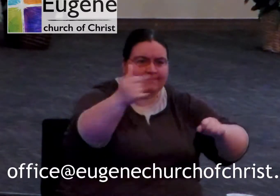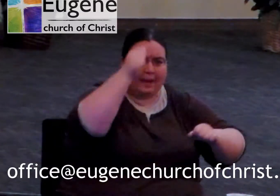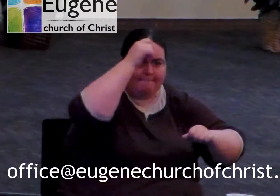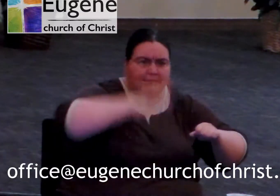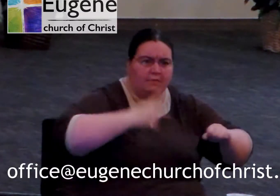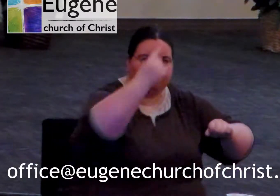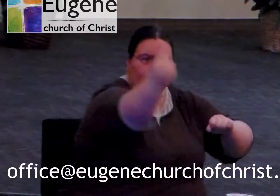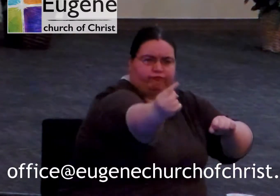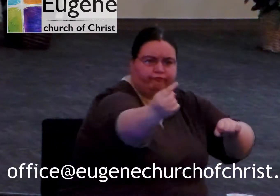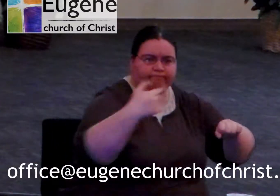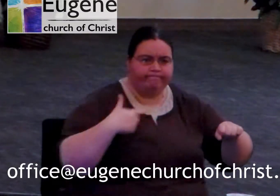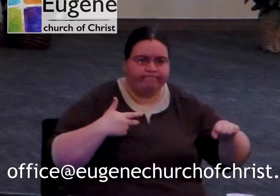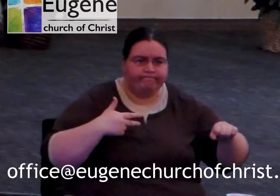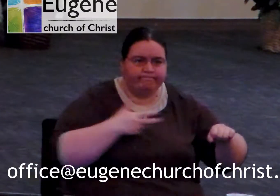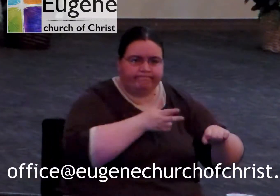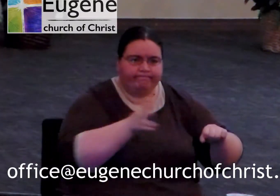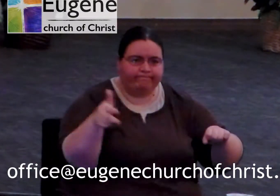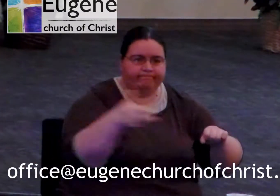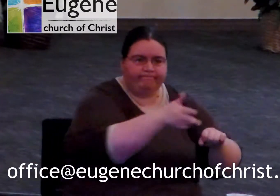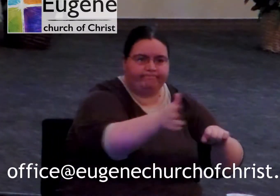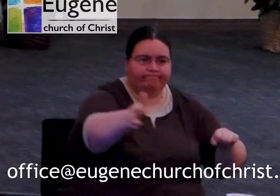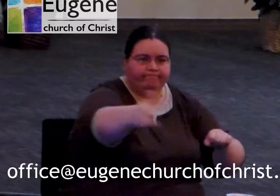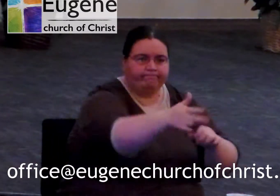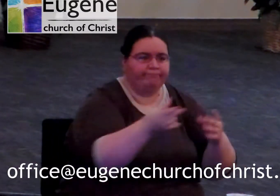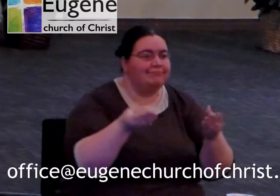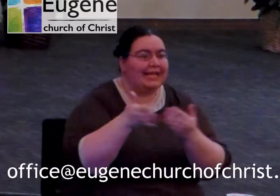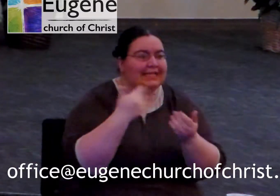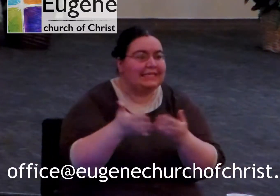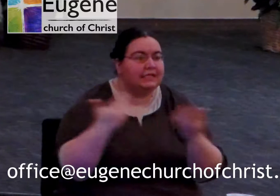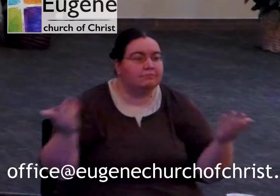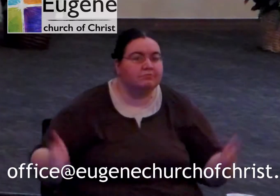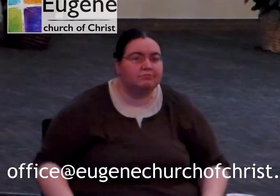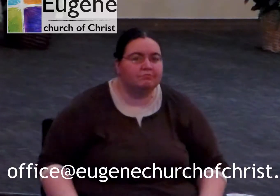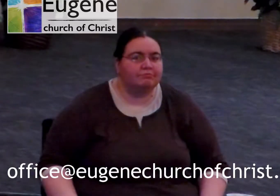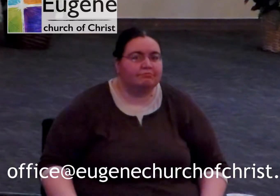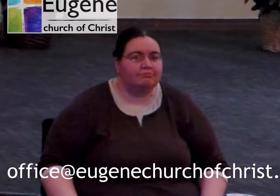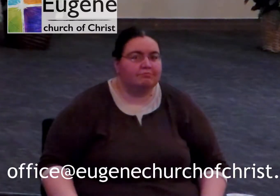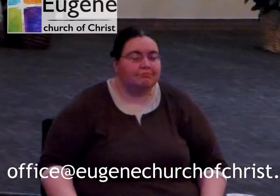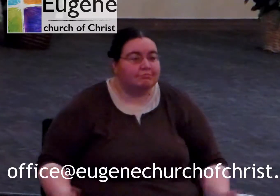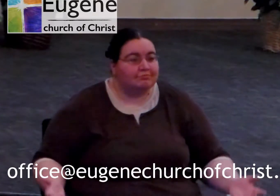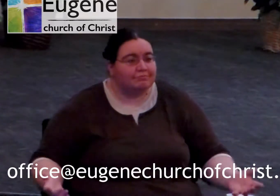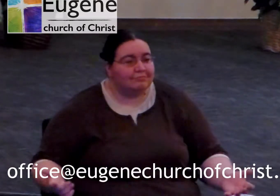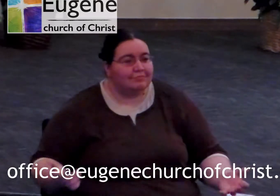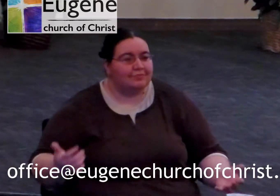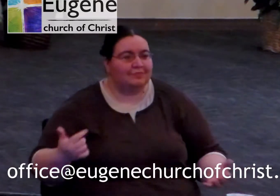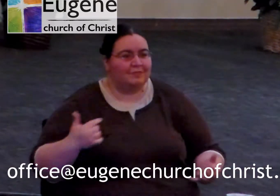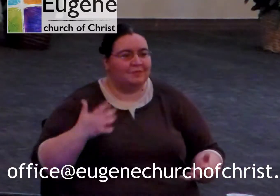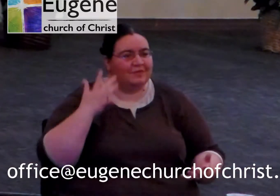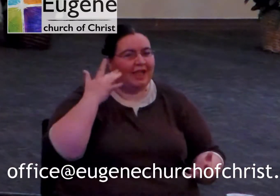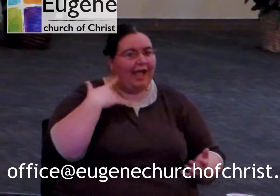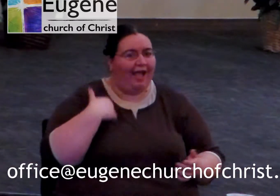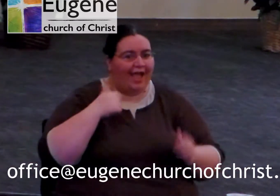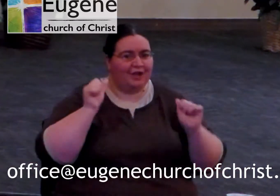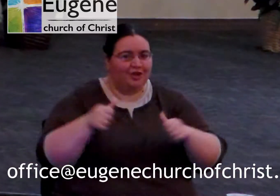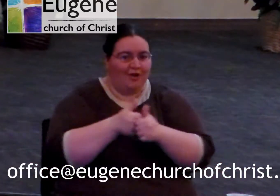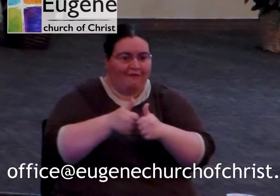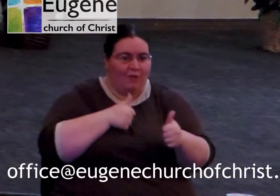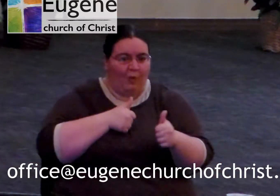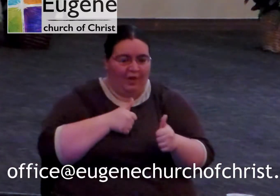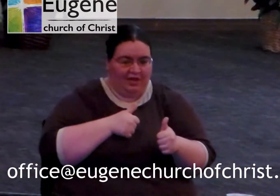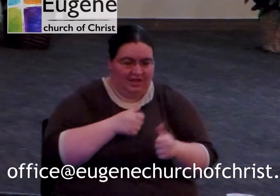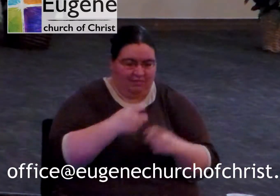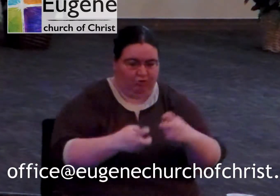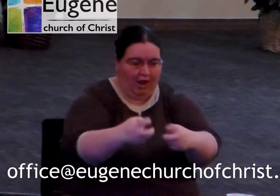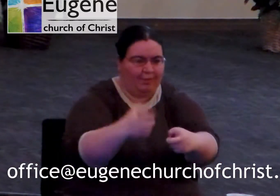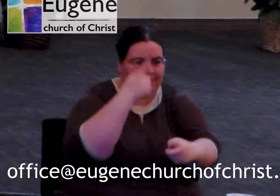them without a problem. It was like I was able to avoid the disasters because I kept focusing on the end. And I love how the Hebrews writer